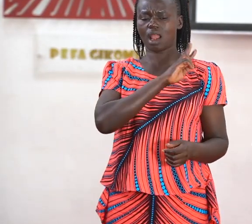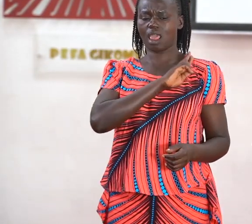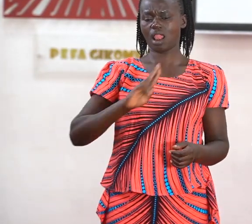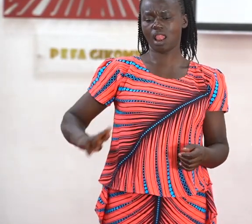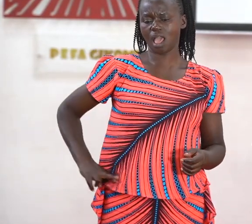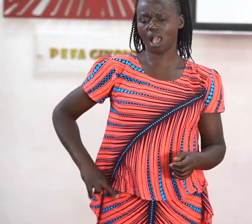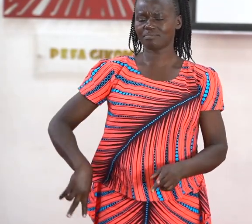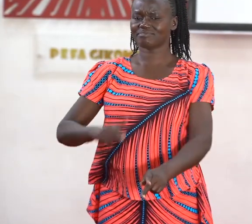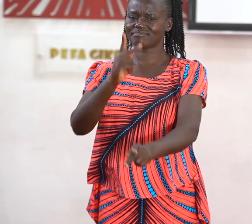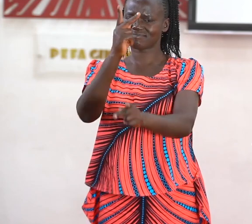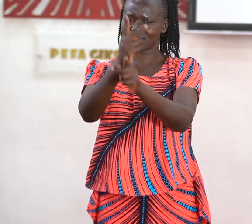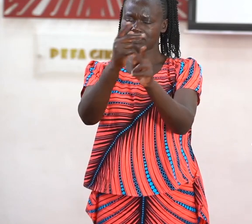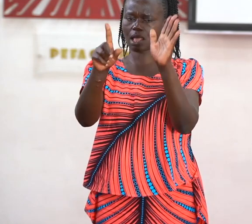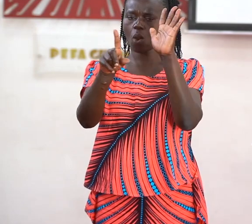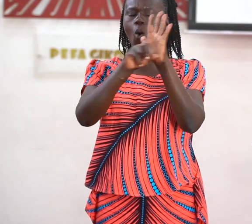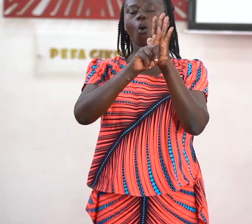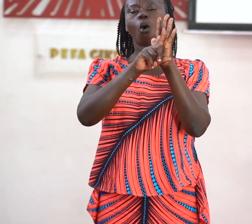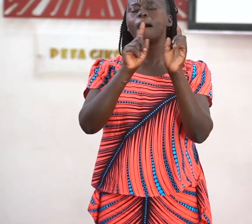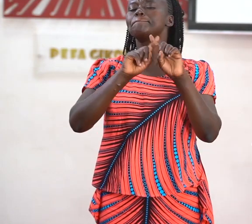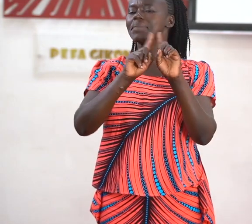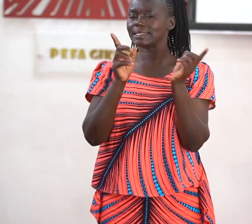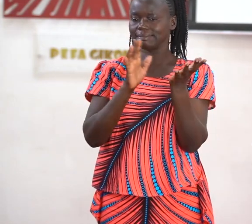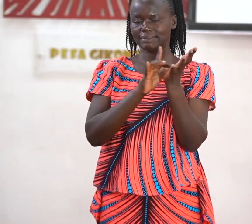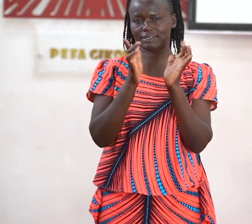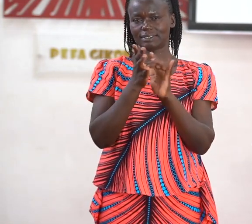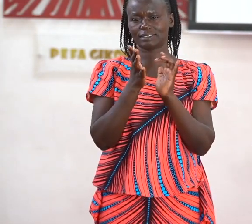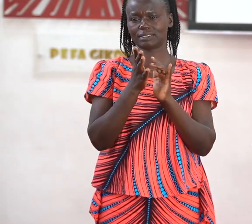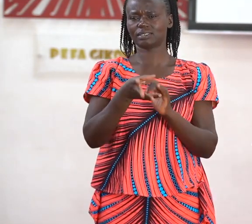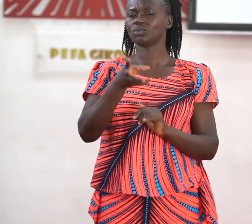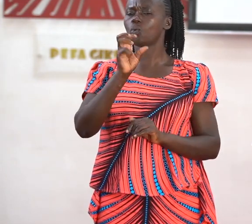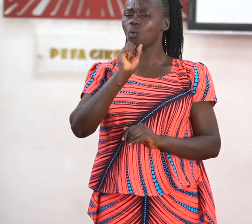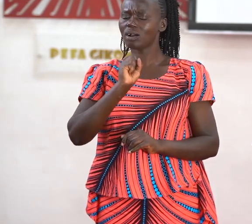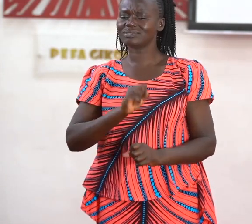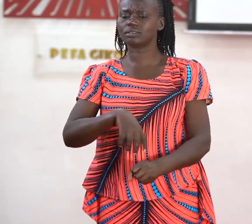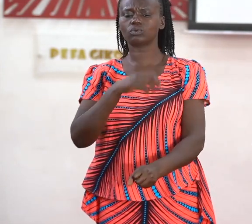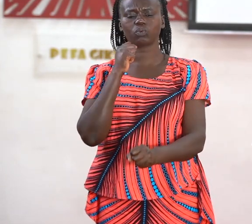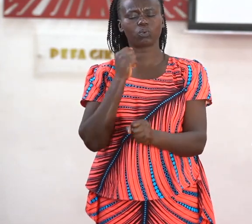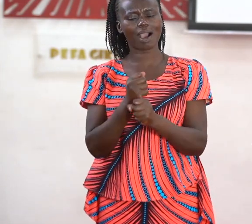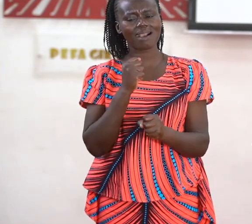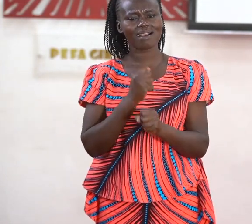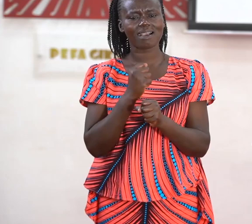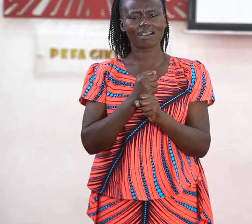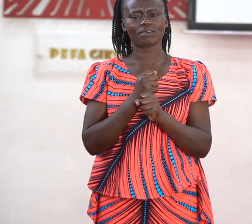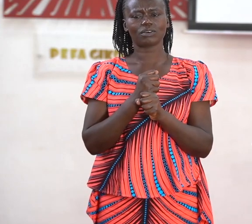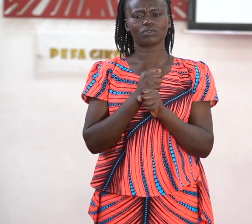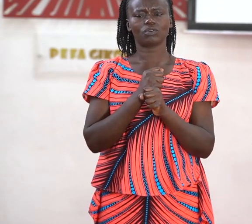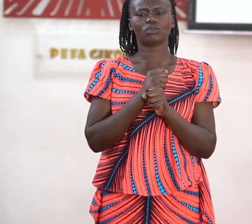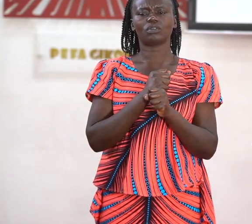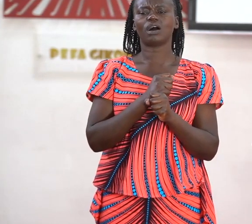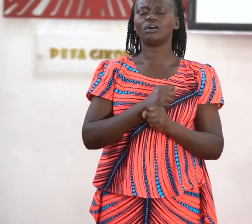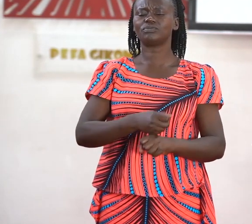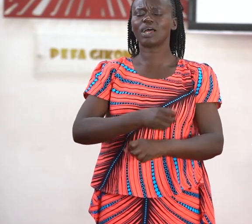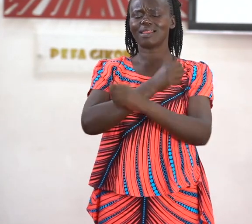of keeping the law. But Jesus, he was in the business of valuing people